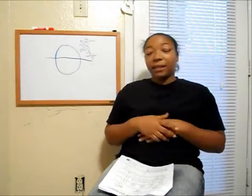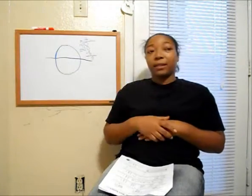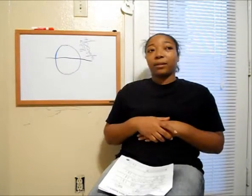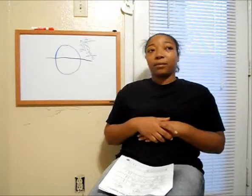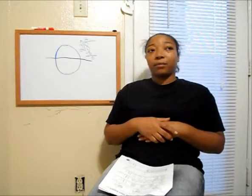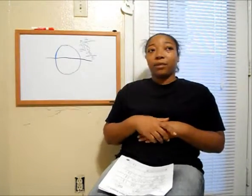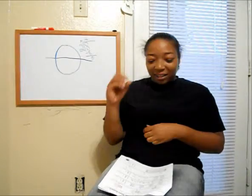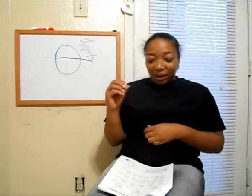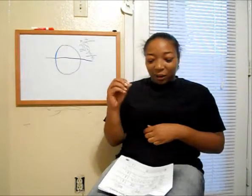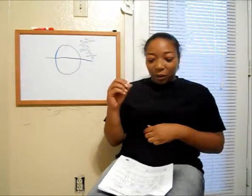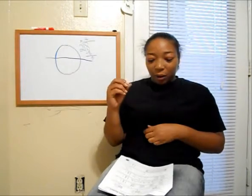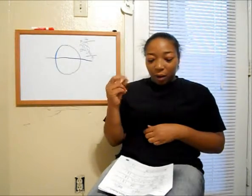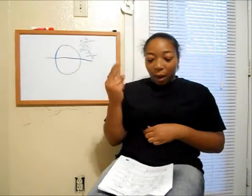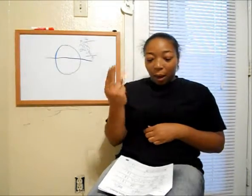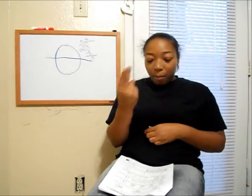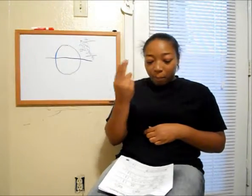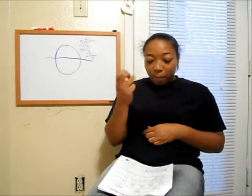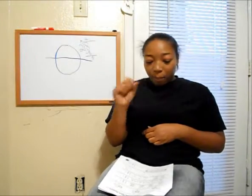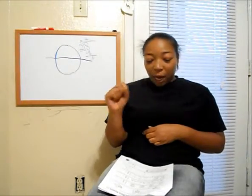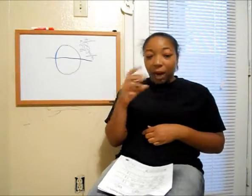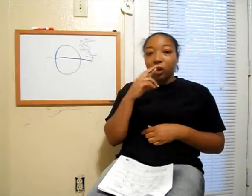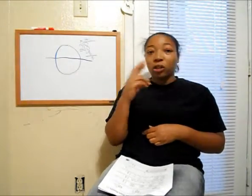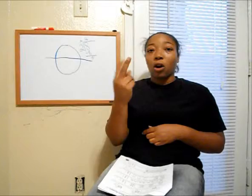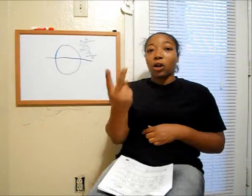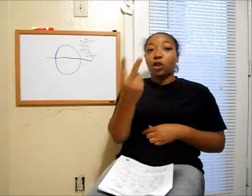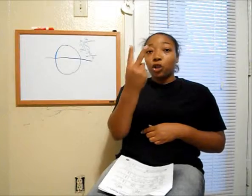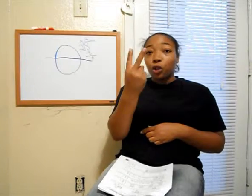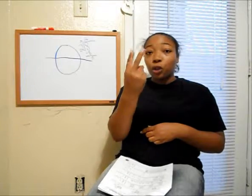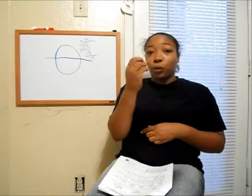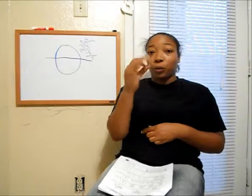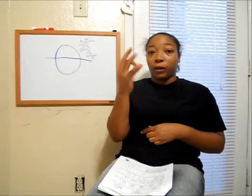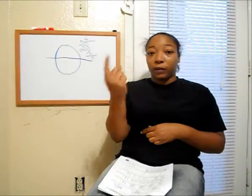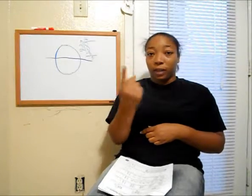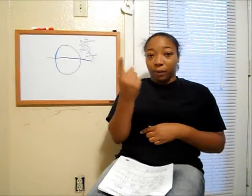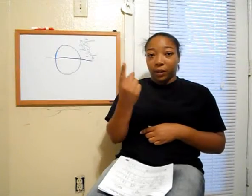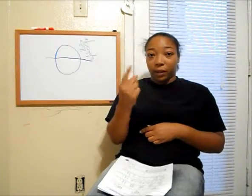eyes. So, pairs are 2 of something.